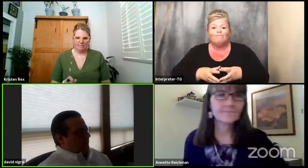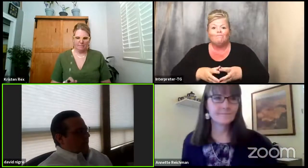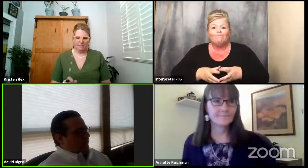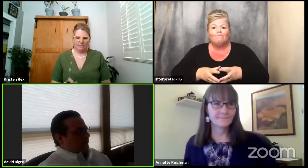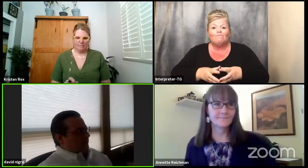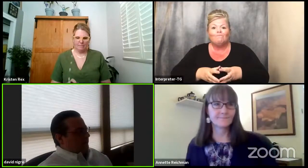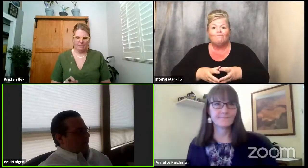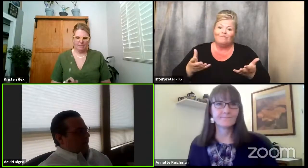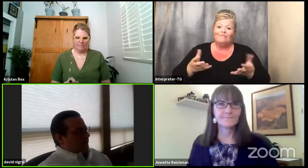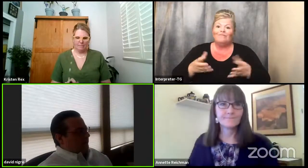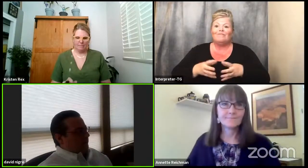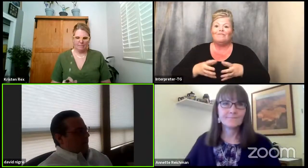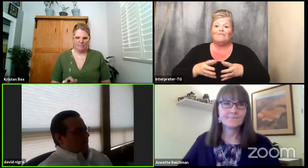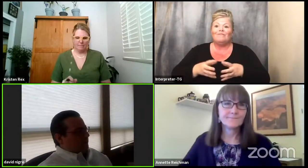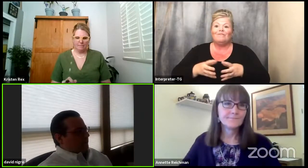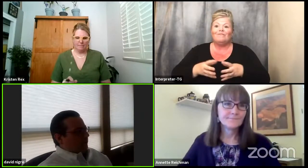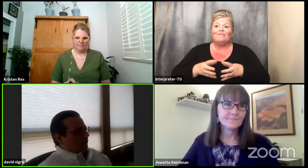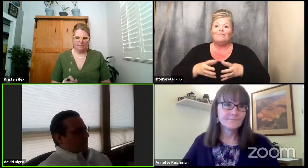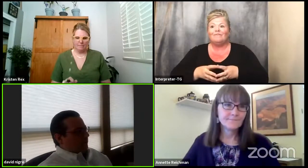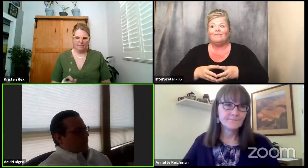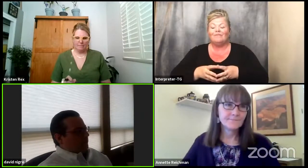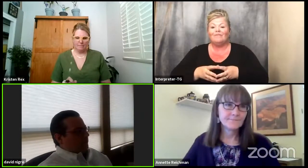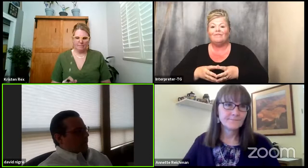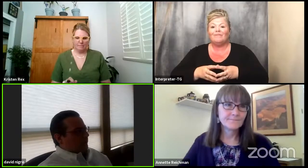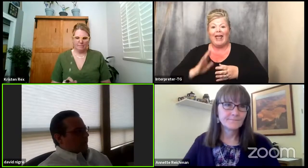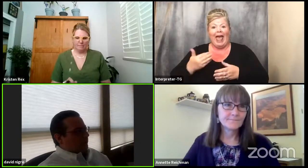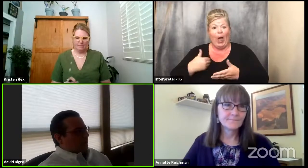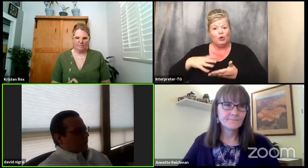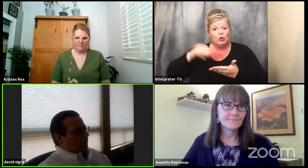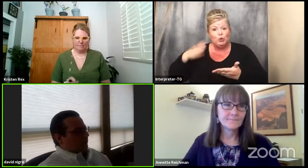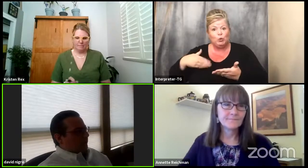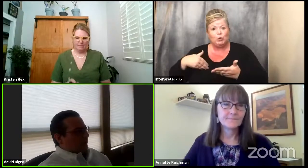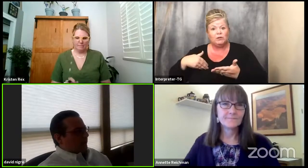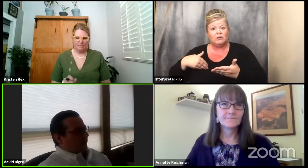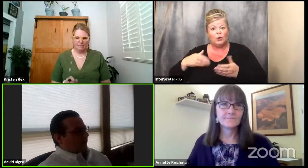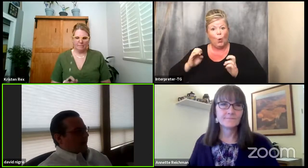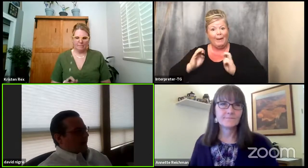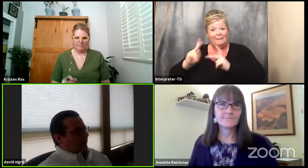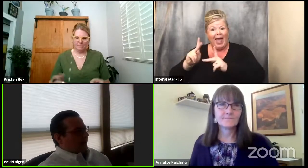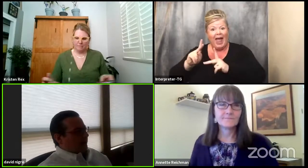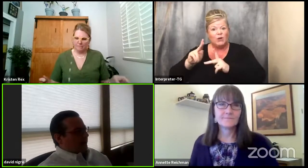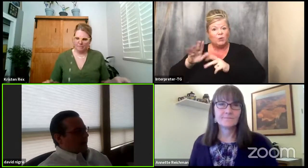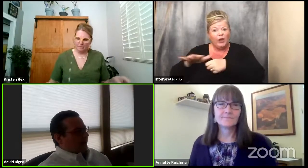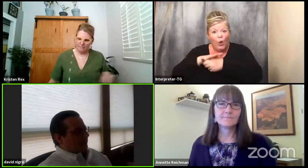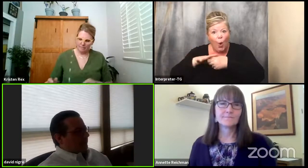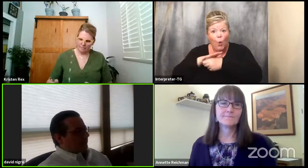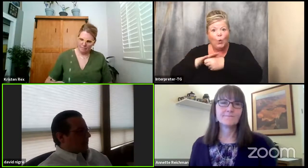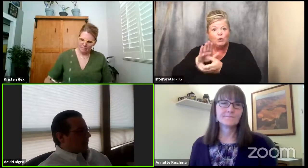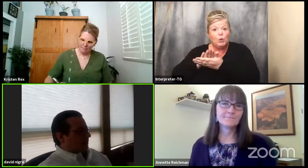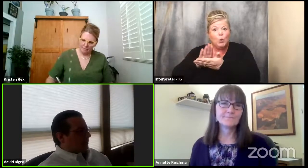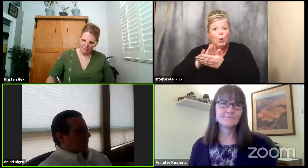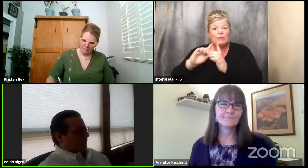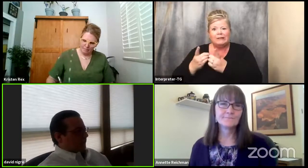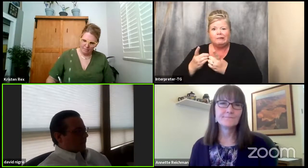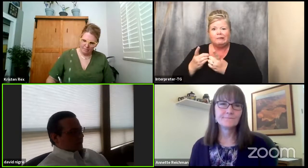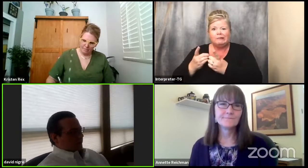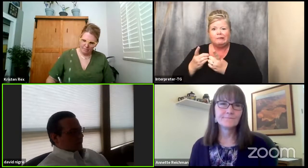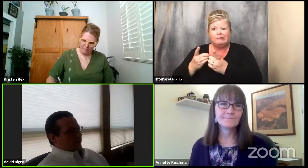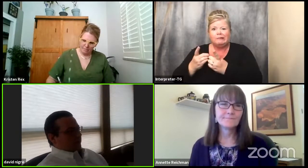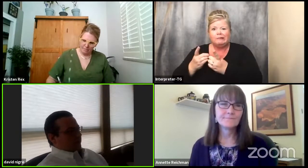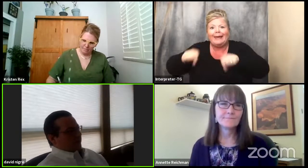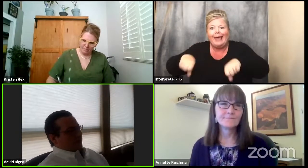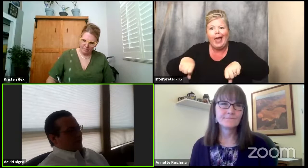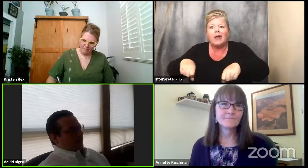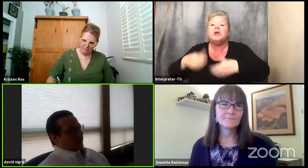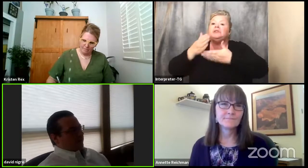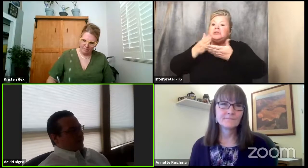sending our students back to their local school districts is, can be problematic. There are school districts in